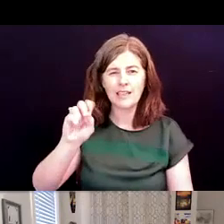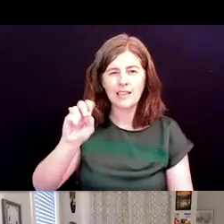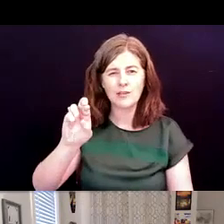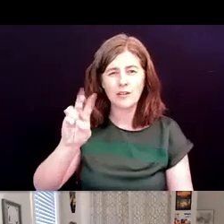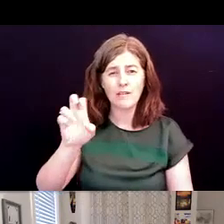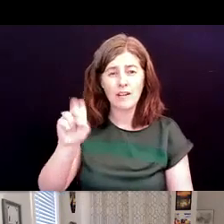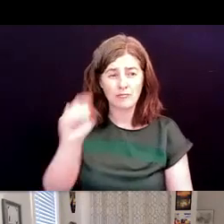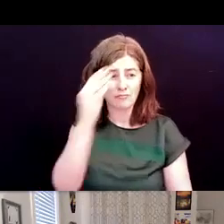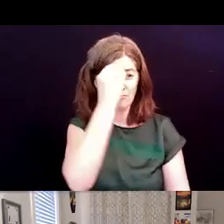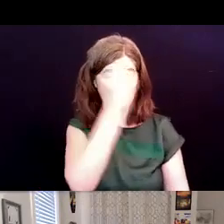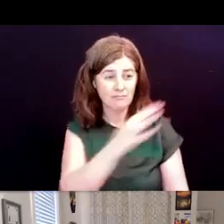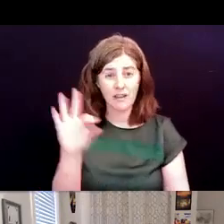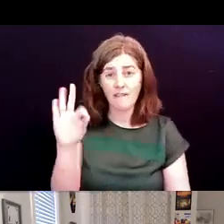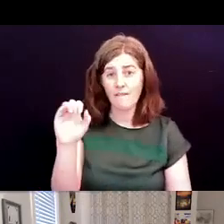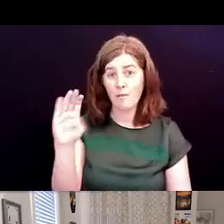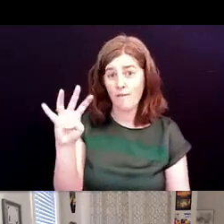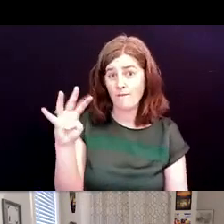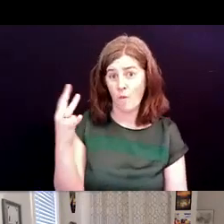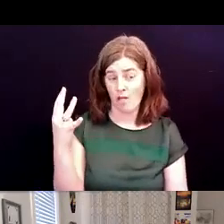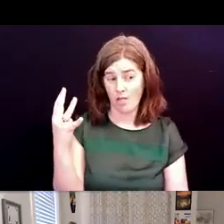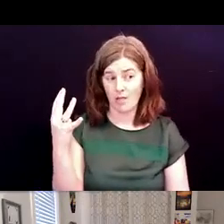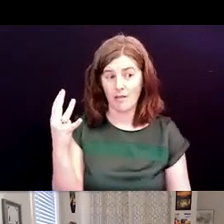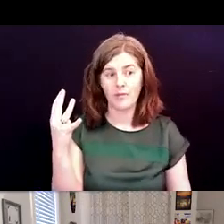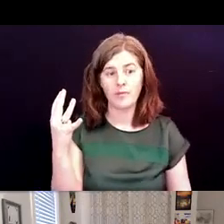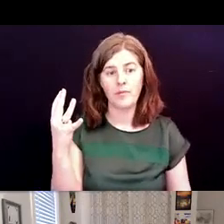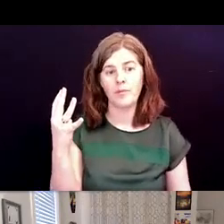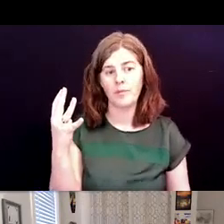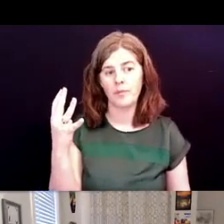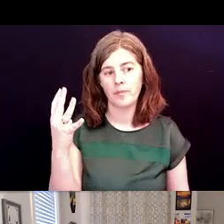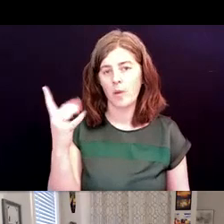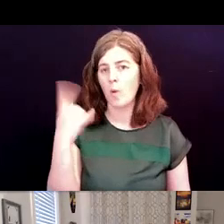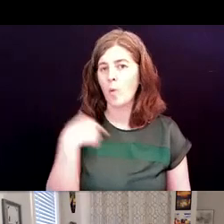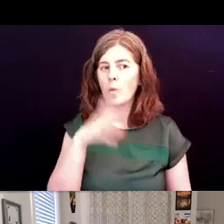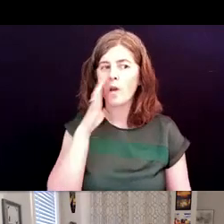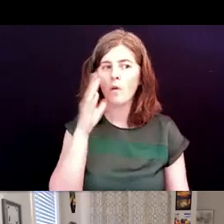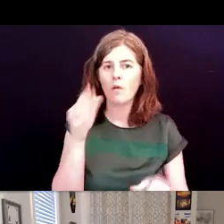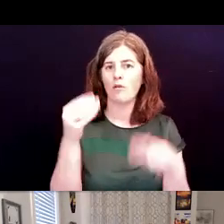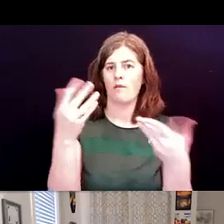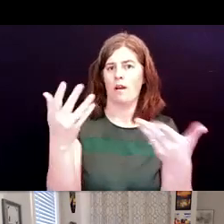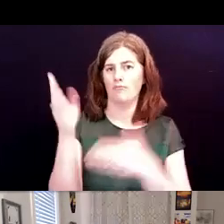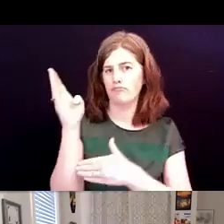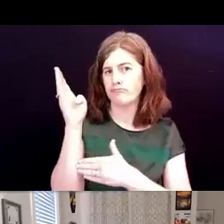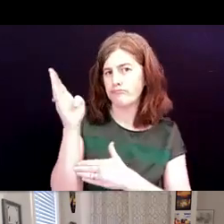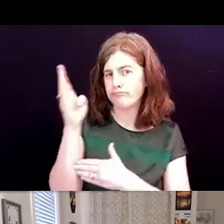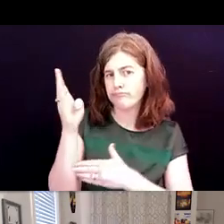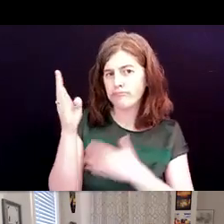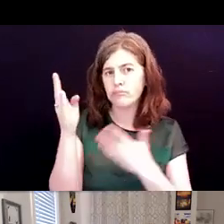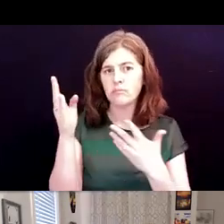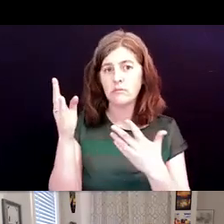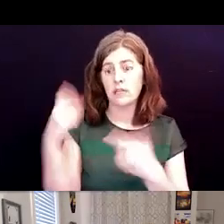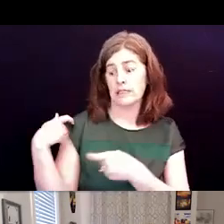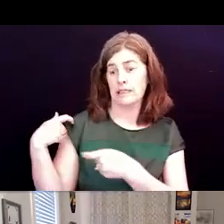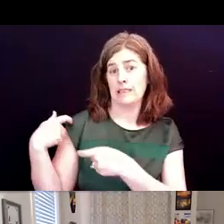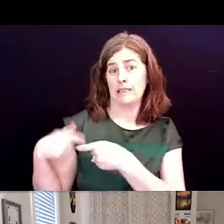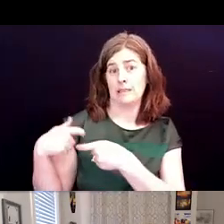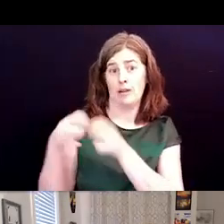on February 4th, we will be providing a presentation where Spanish interpretation